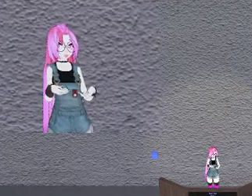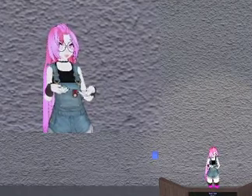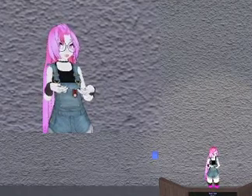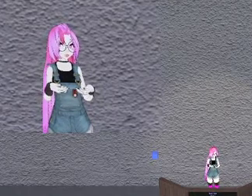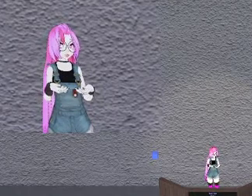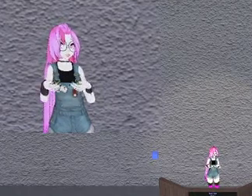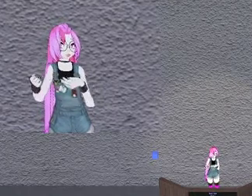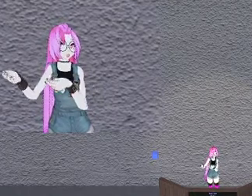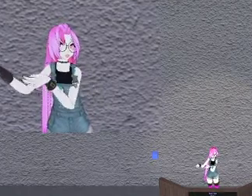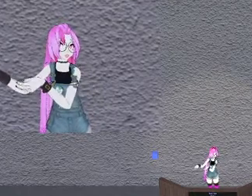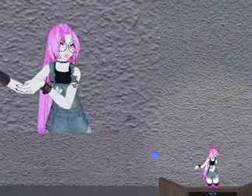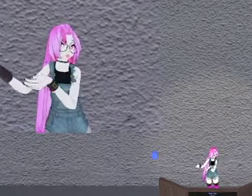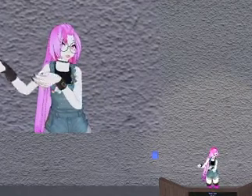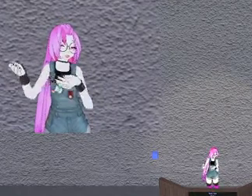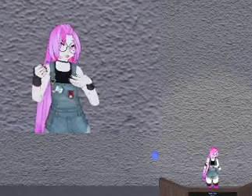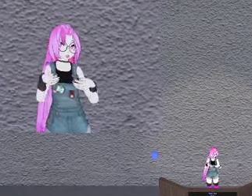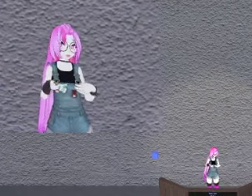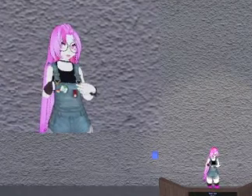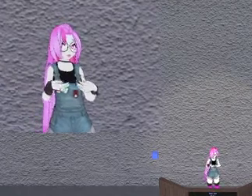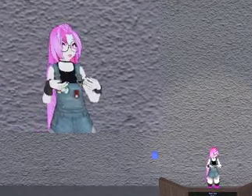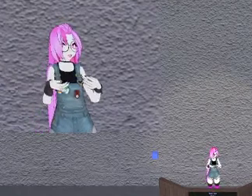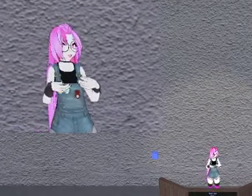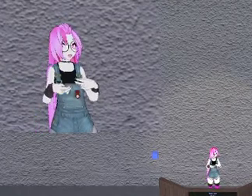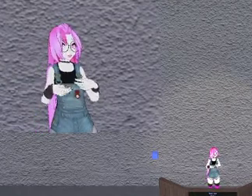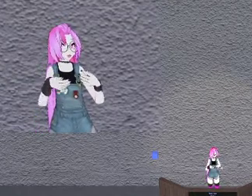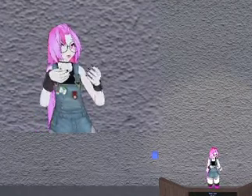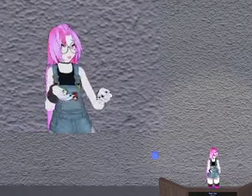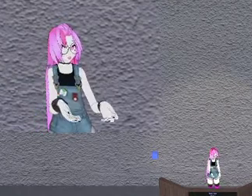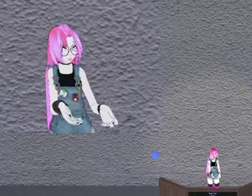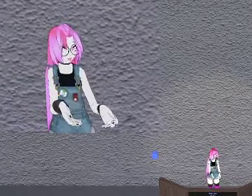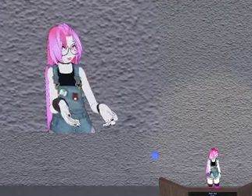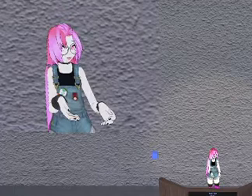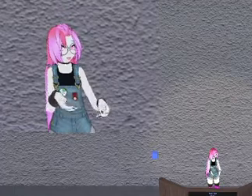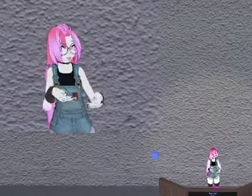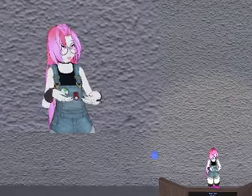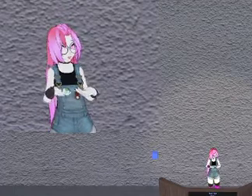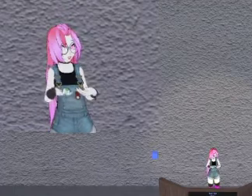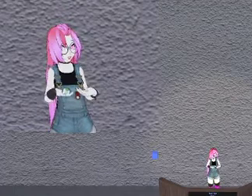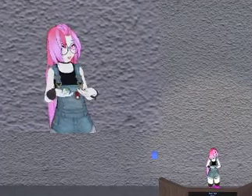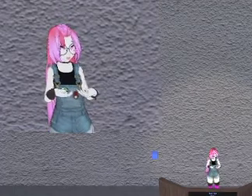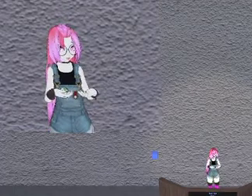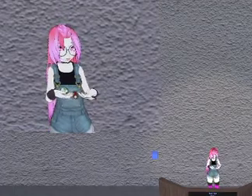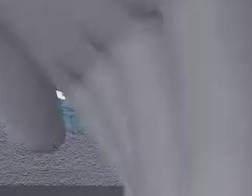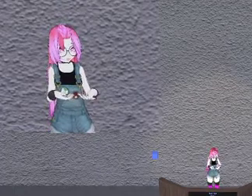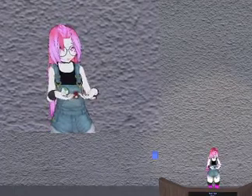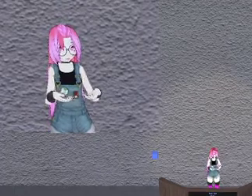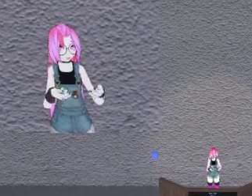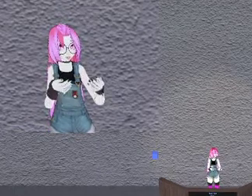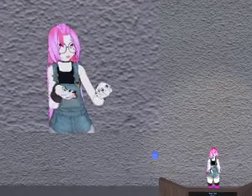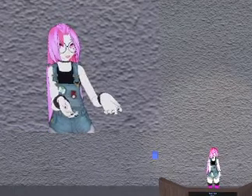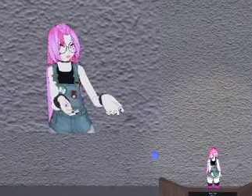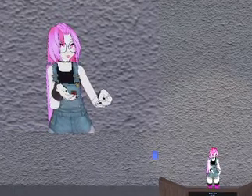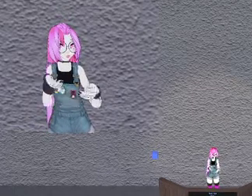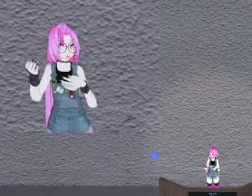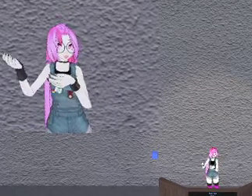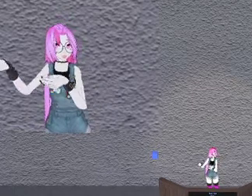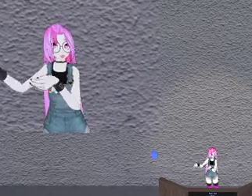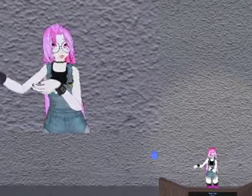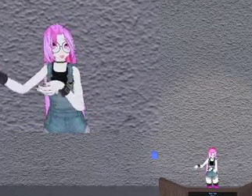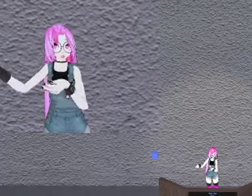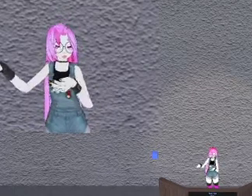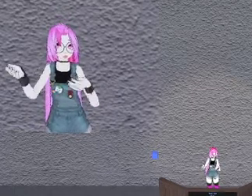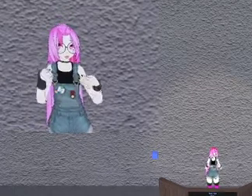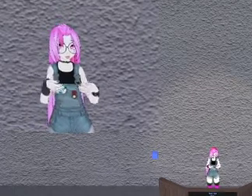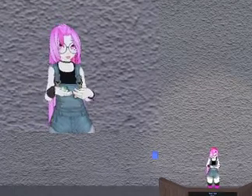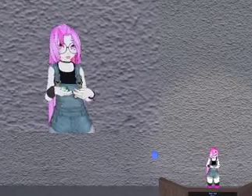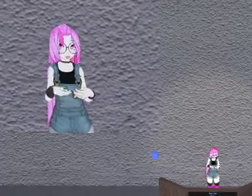me it. You're pulling it towards yourself, or you're giving it to somebody. So you have it. I have this thing. I'm giving it, or somebody